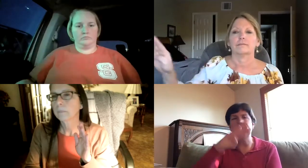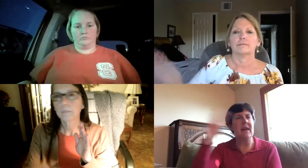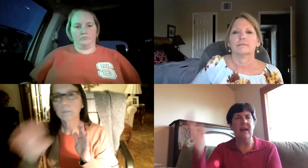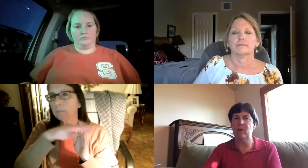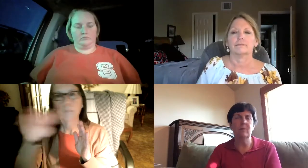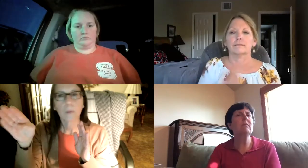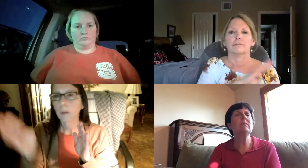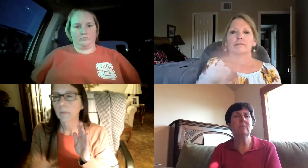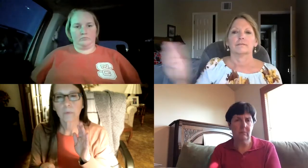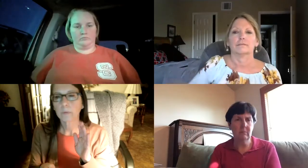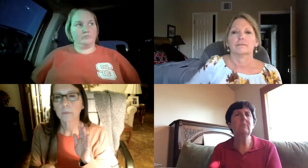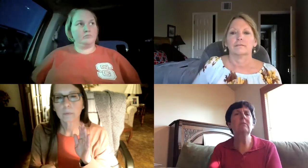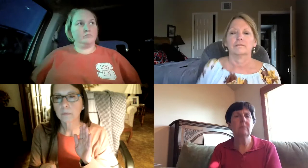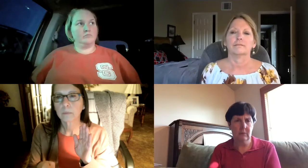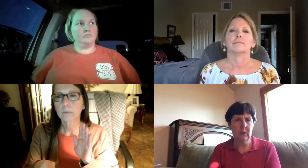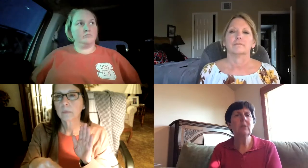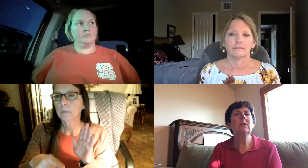angle. Never.